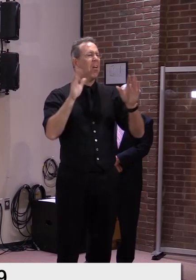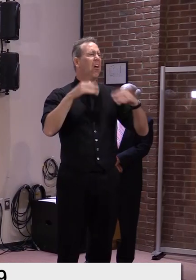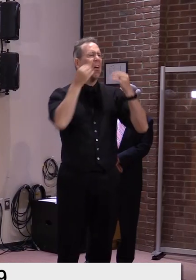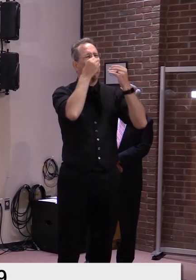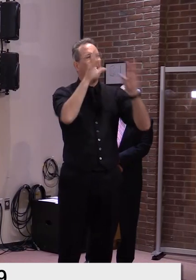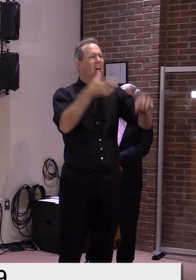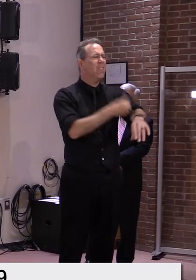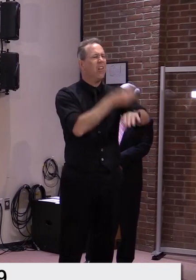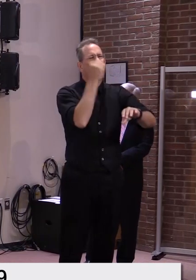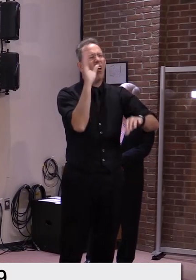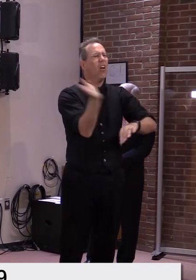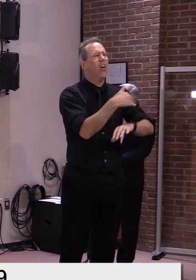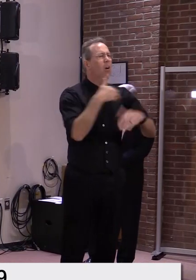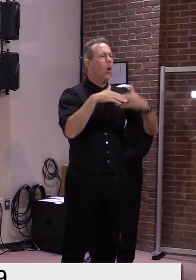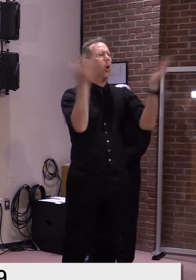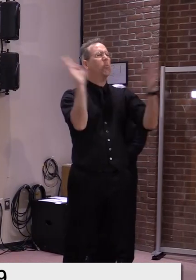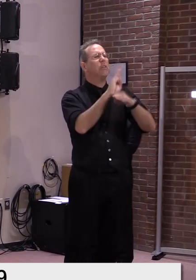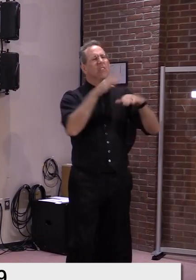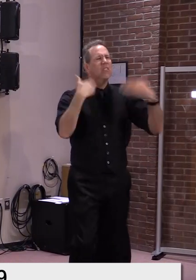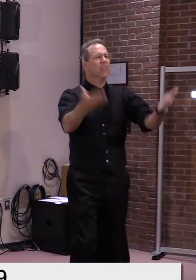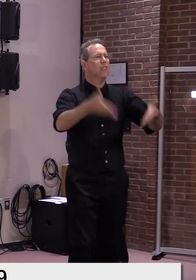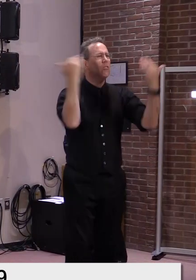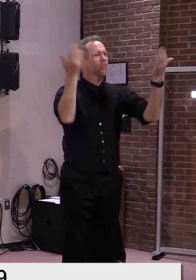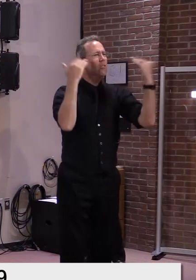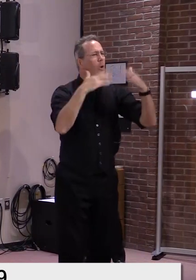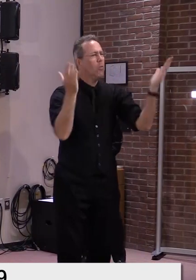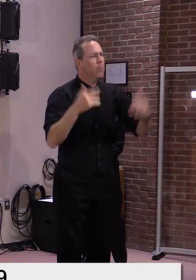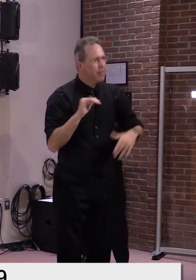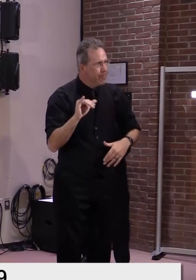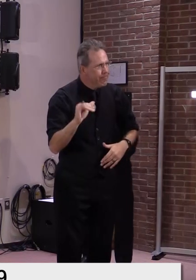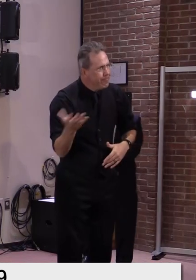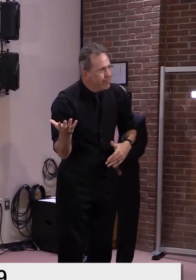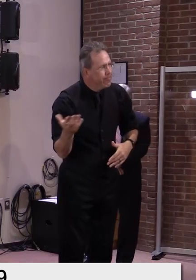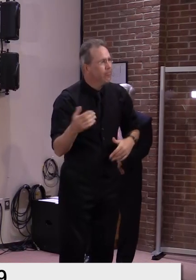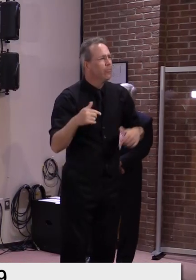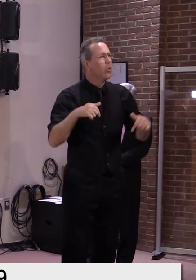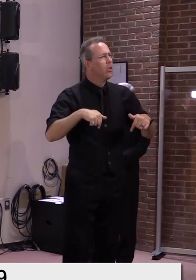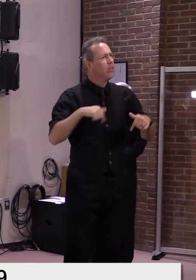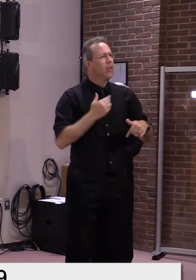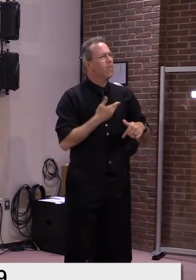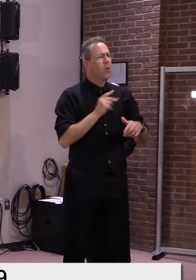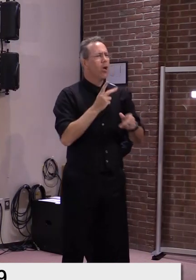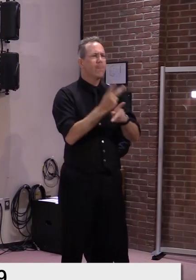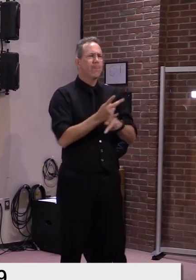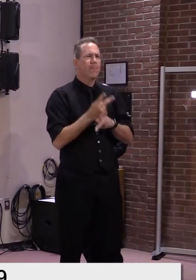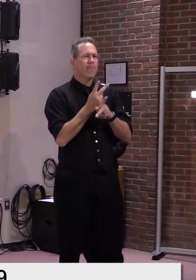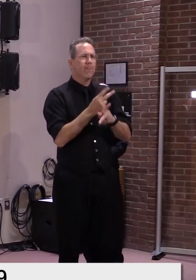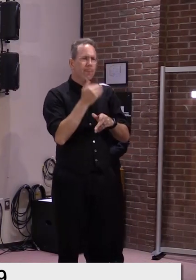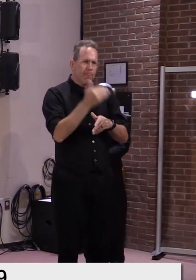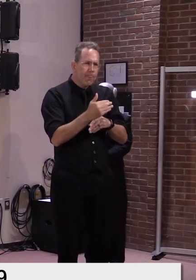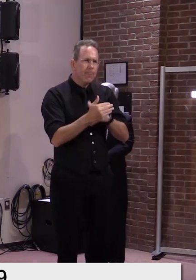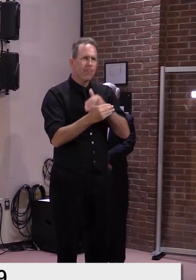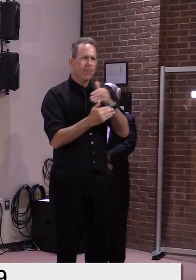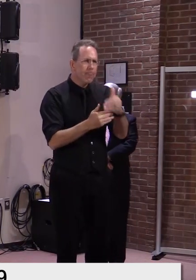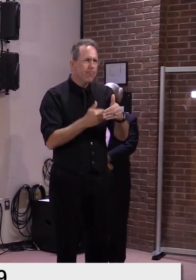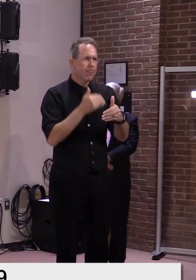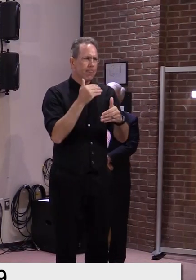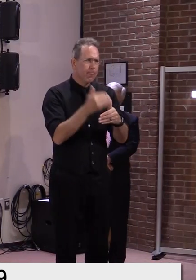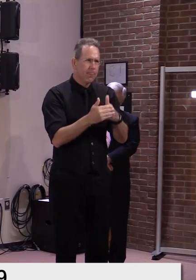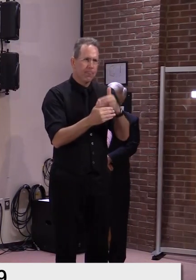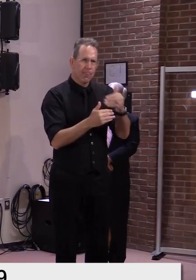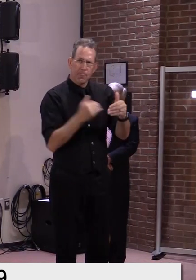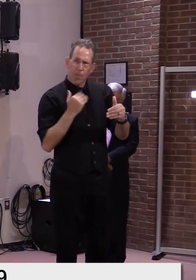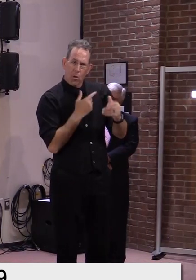early on had decided what our threshold was going to be along the steps, the Vermont Forward Plan, although we